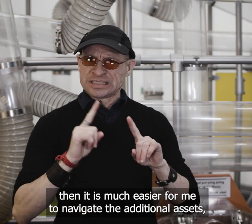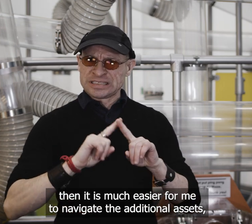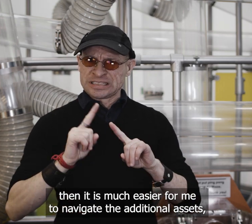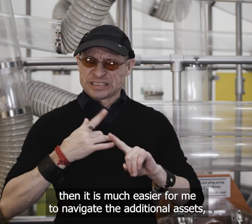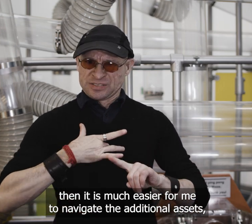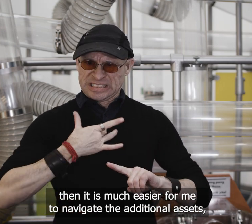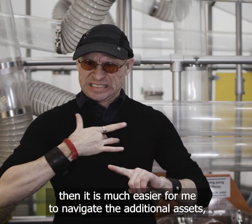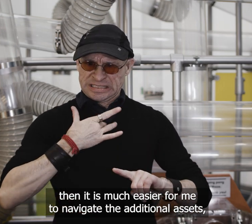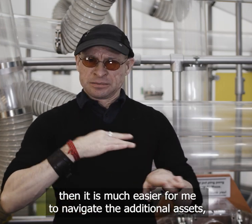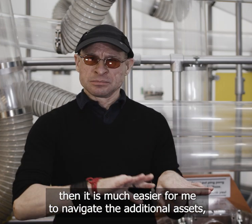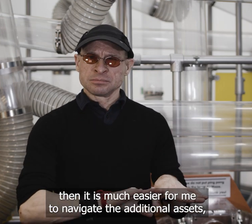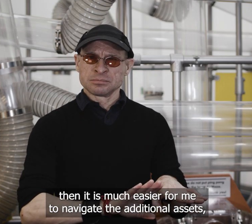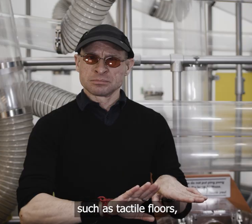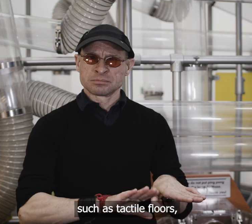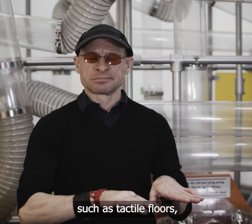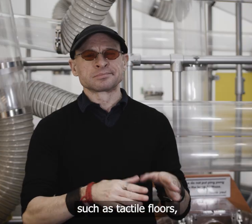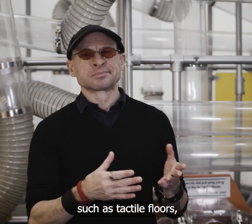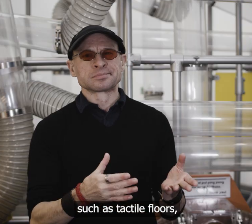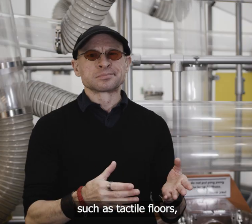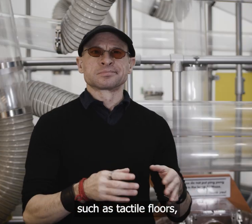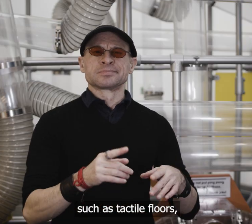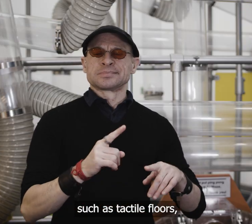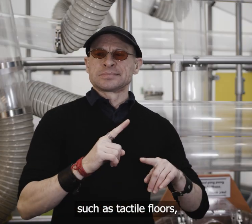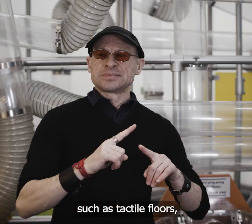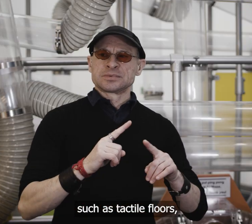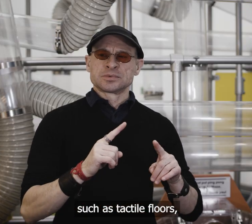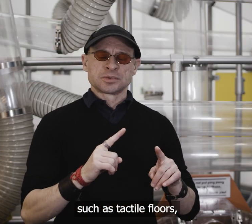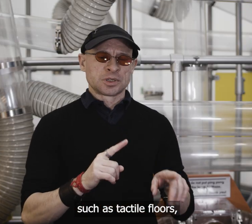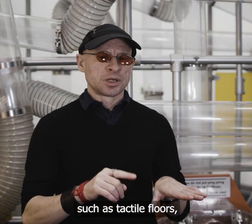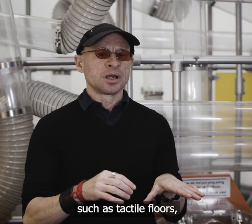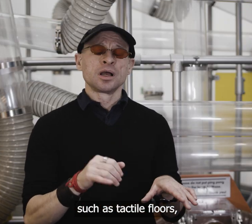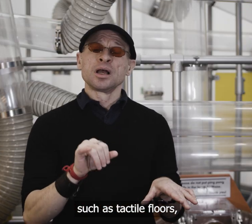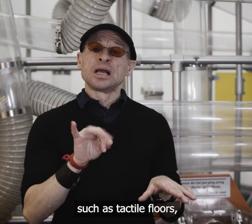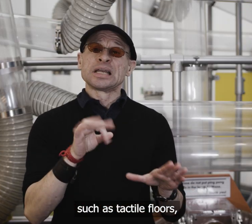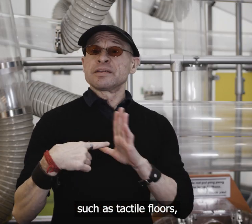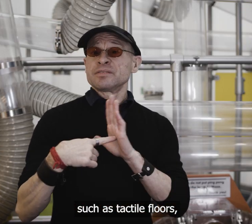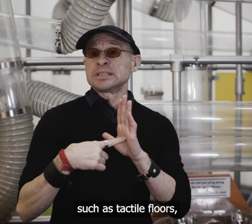navigate the additional assets such as tactile floors,